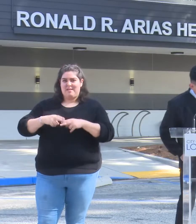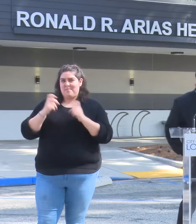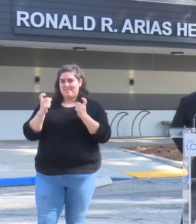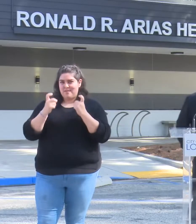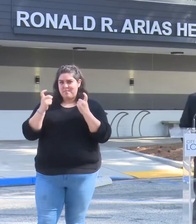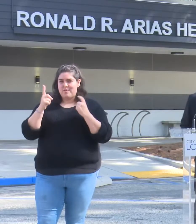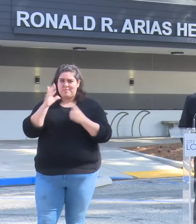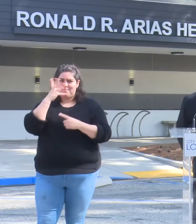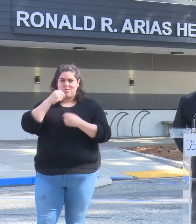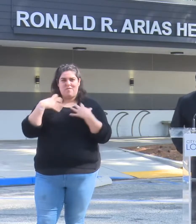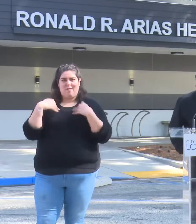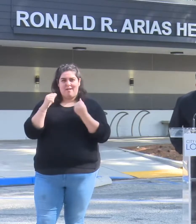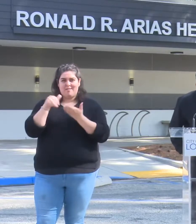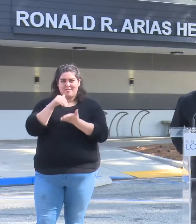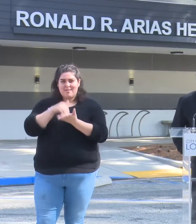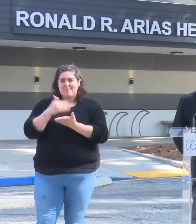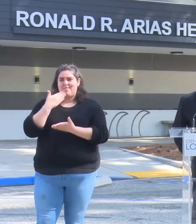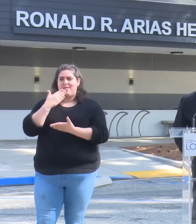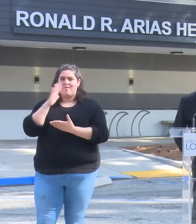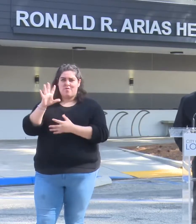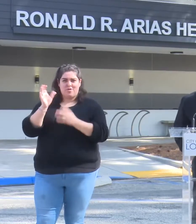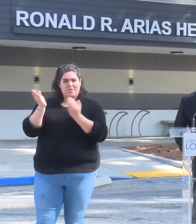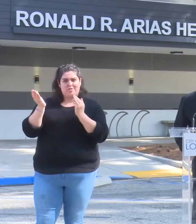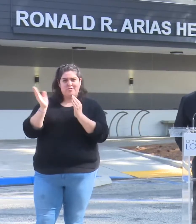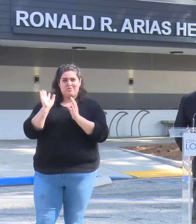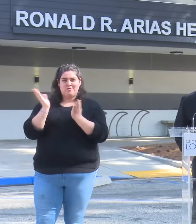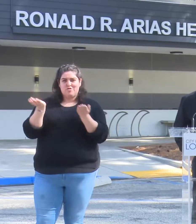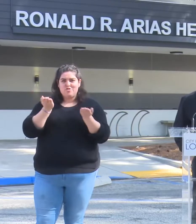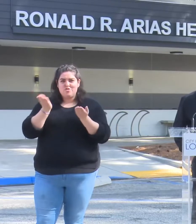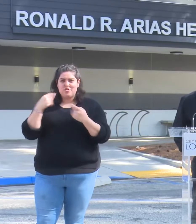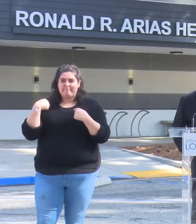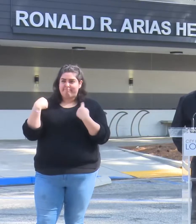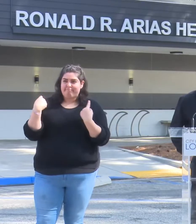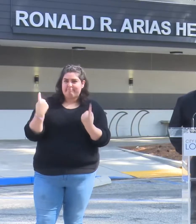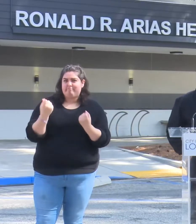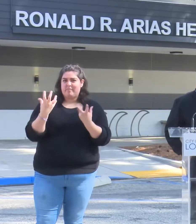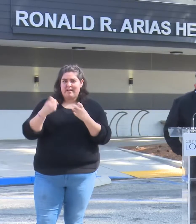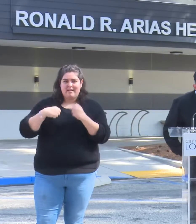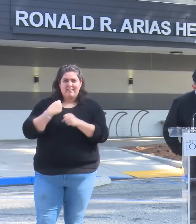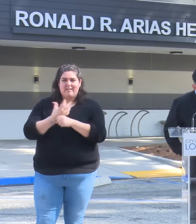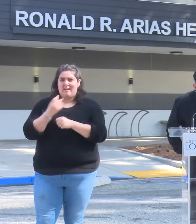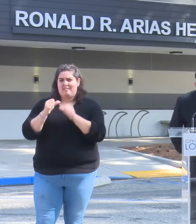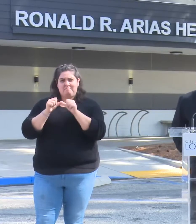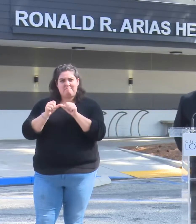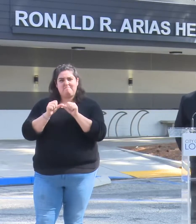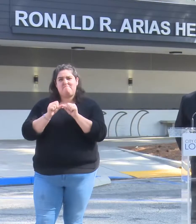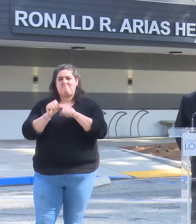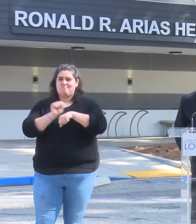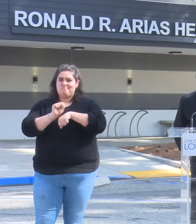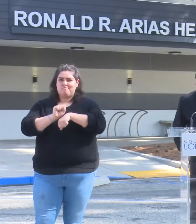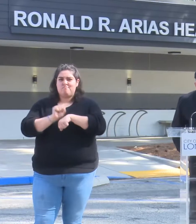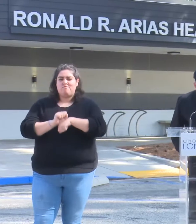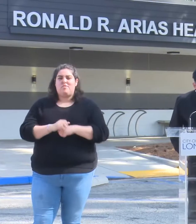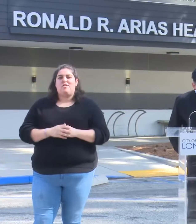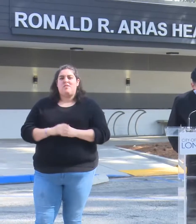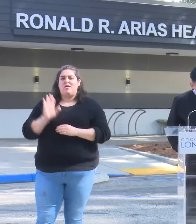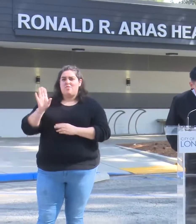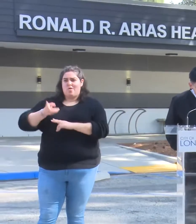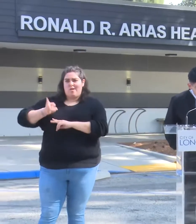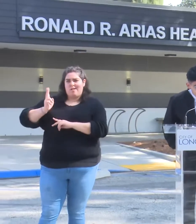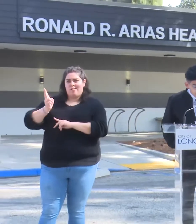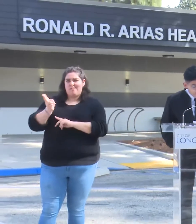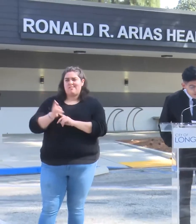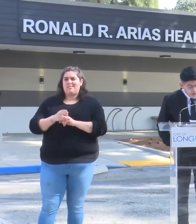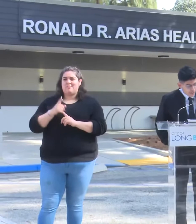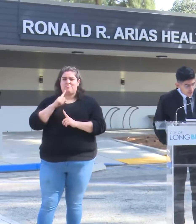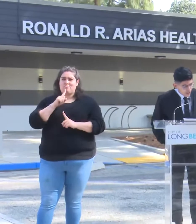health center. Thank you for your decades of service to our city and continued health equity efforts in the community. Your legacy is absolutely inspiring, and we